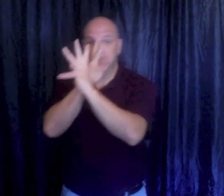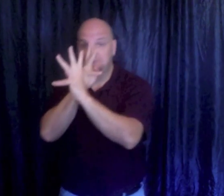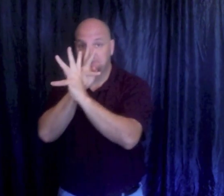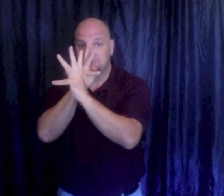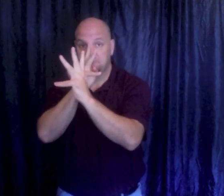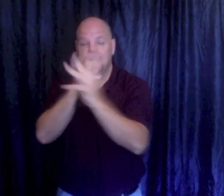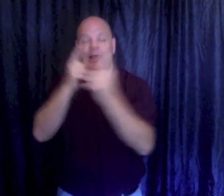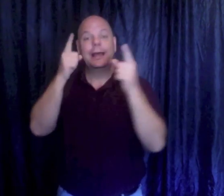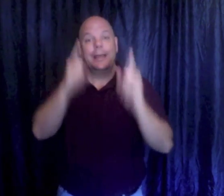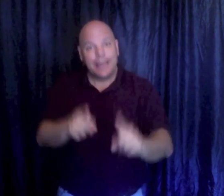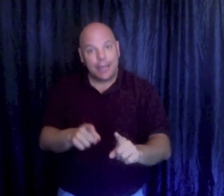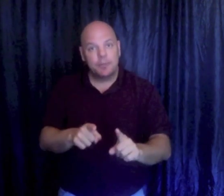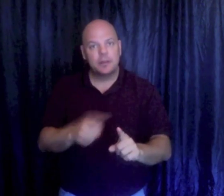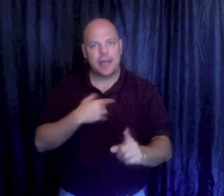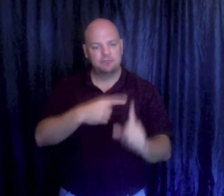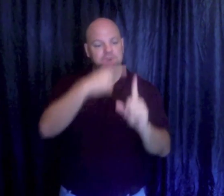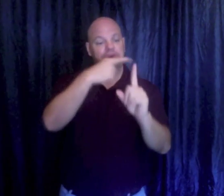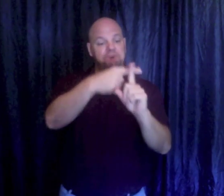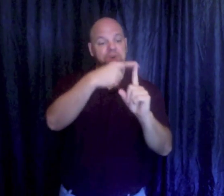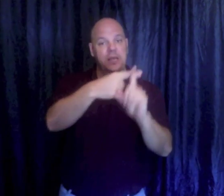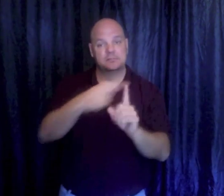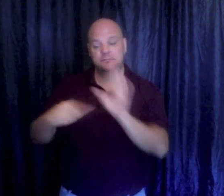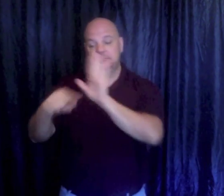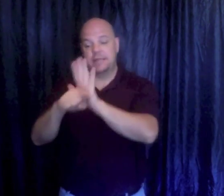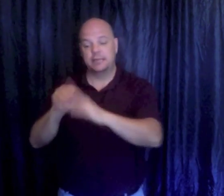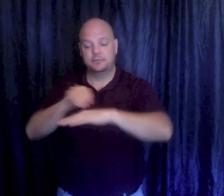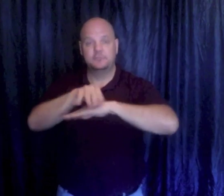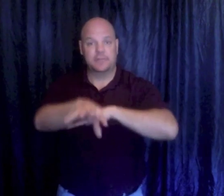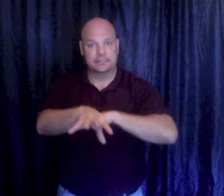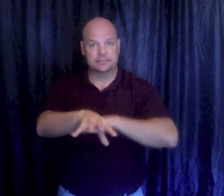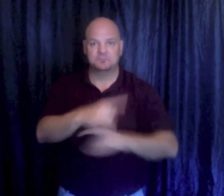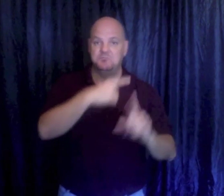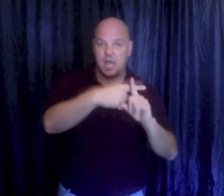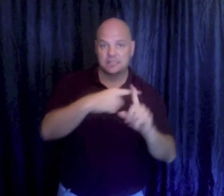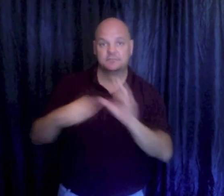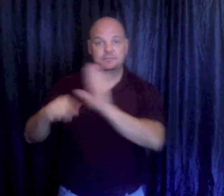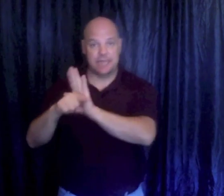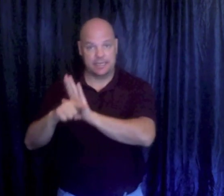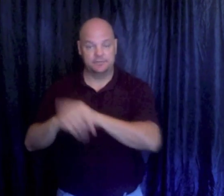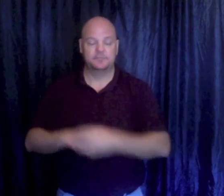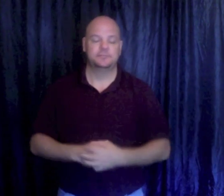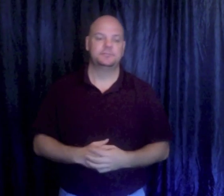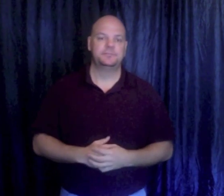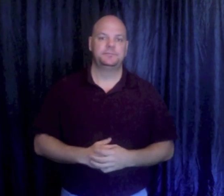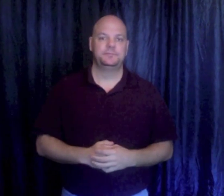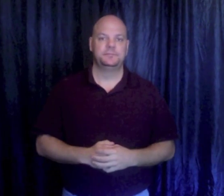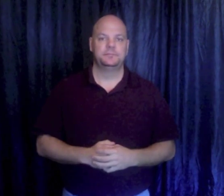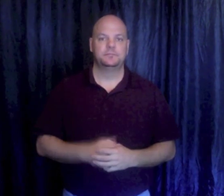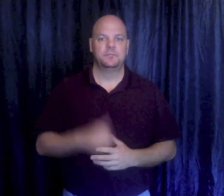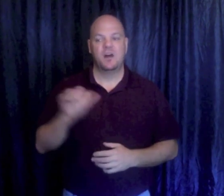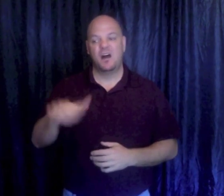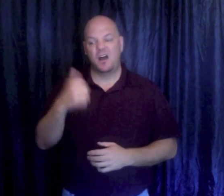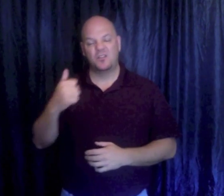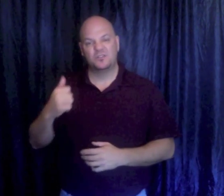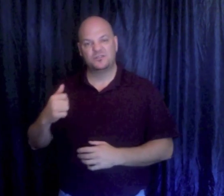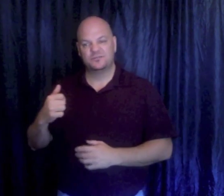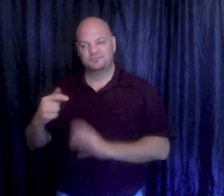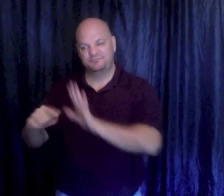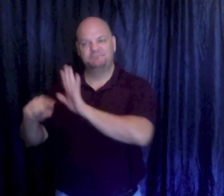they have a positive effect on the listener when you're responding. Others have a negative effect. They shut